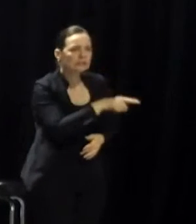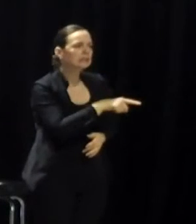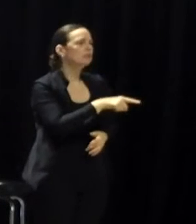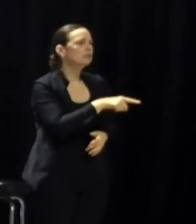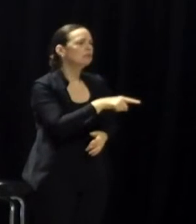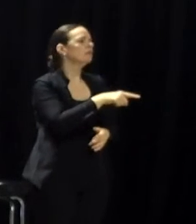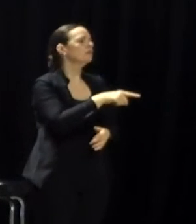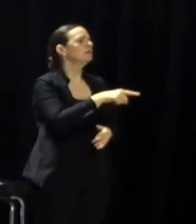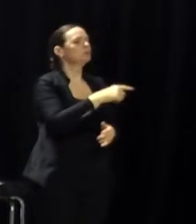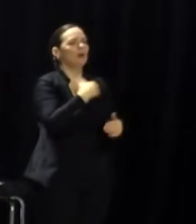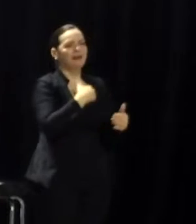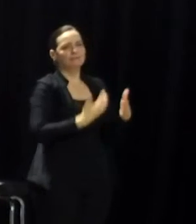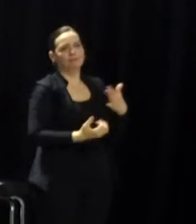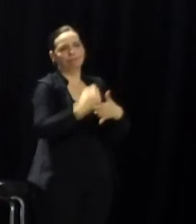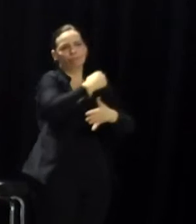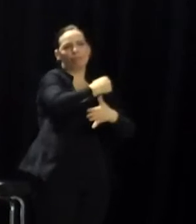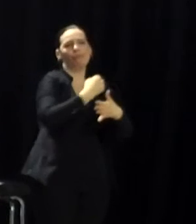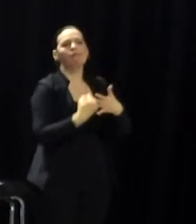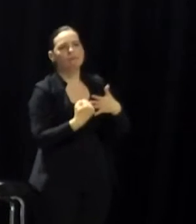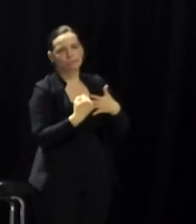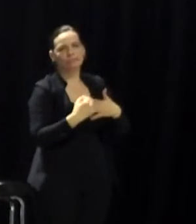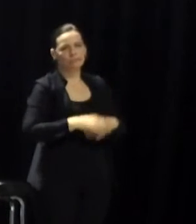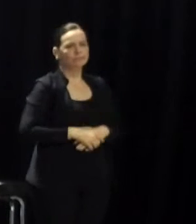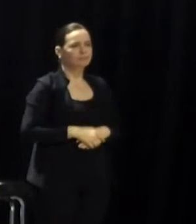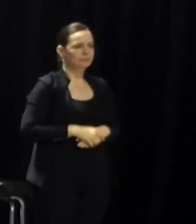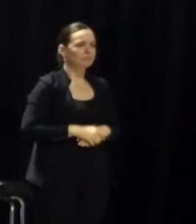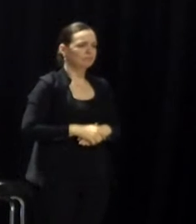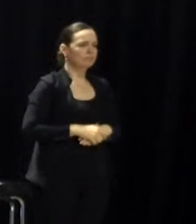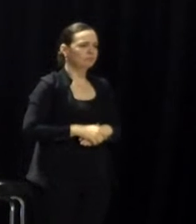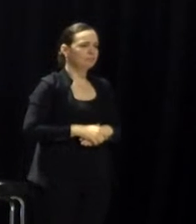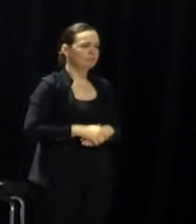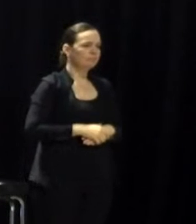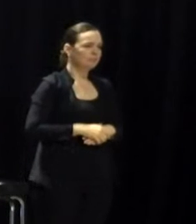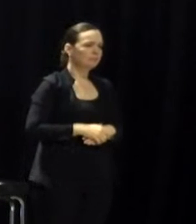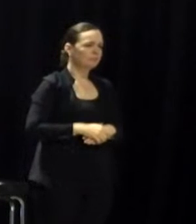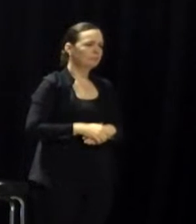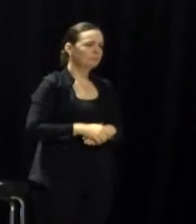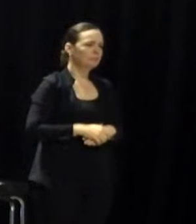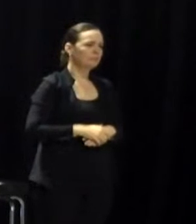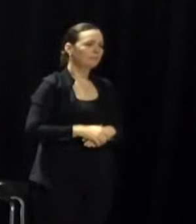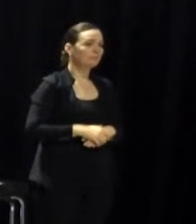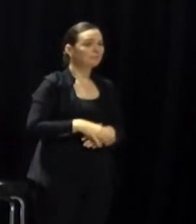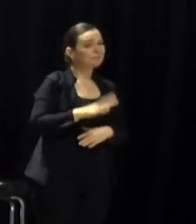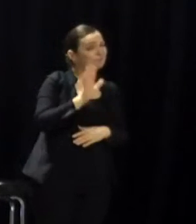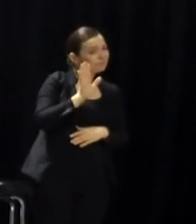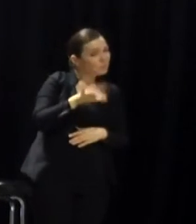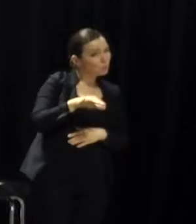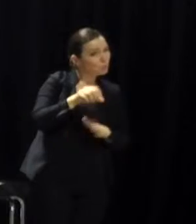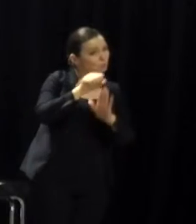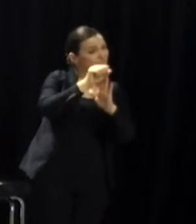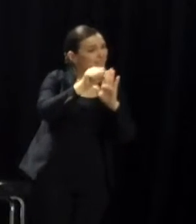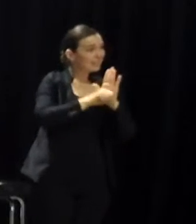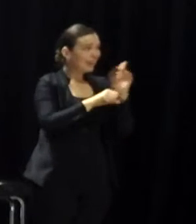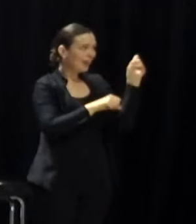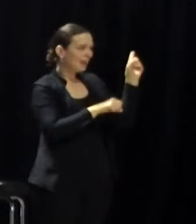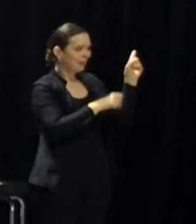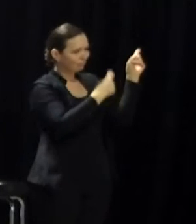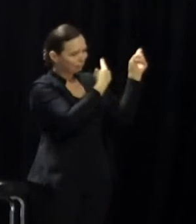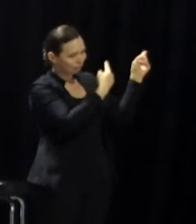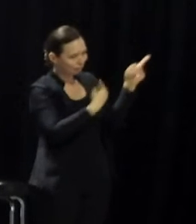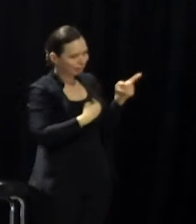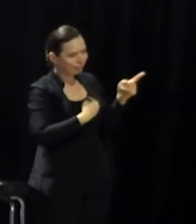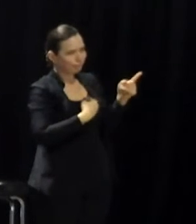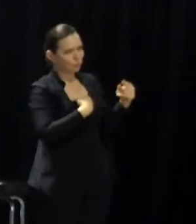we can contribute, and again, the state has the authority on this, is we can set up an